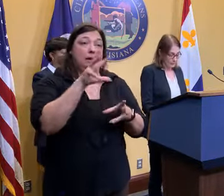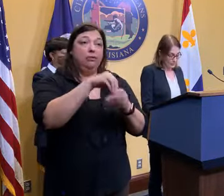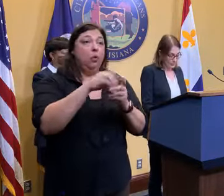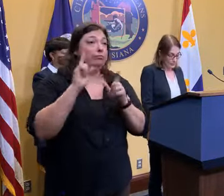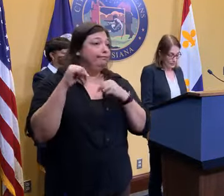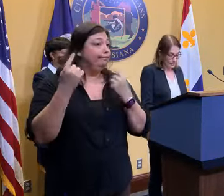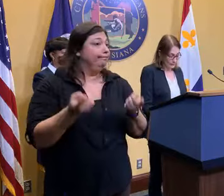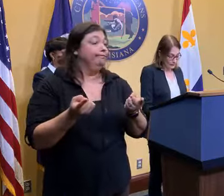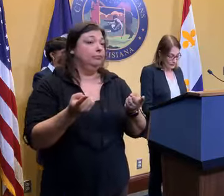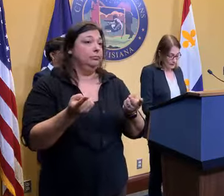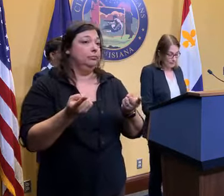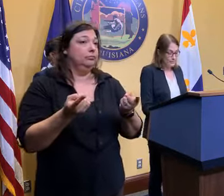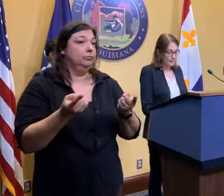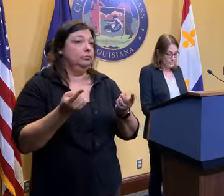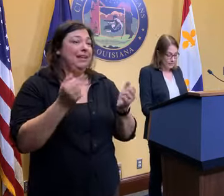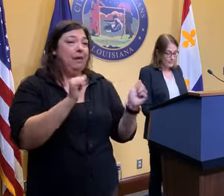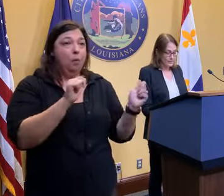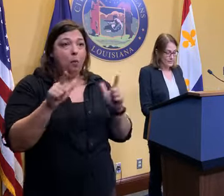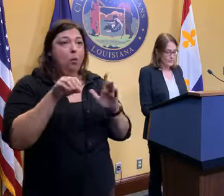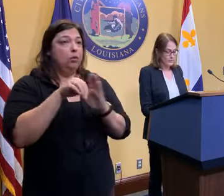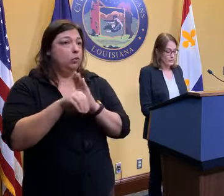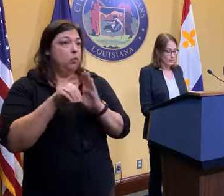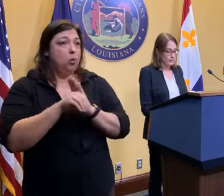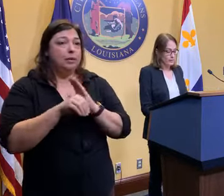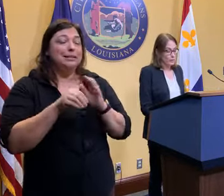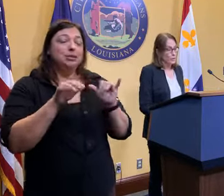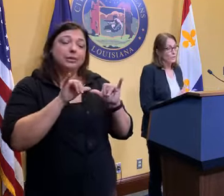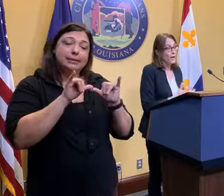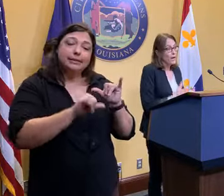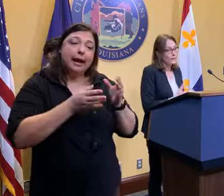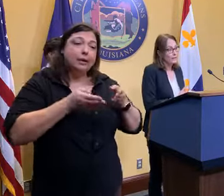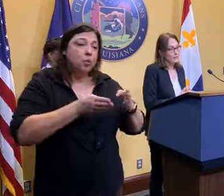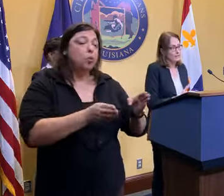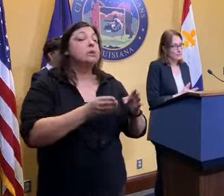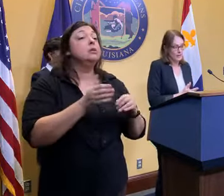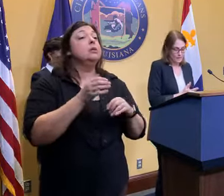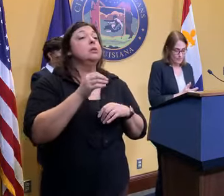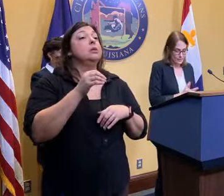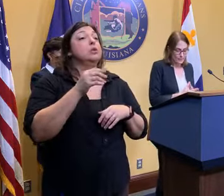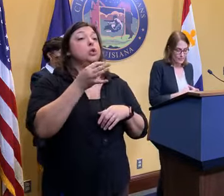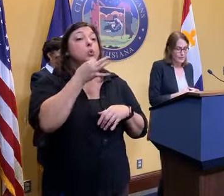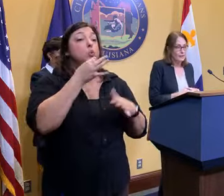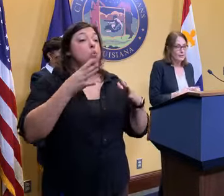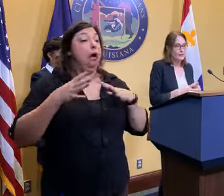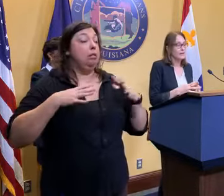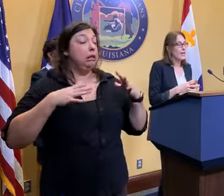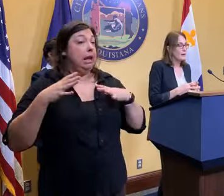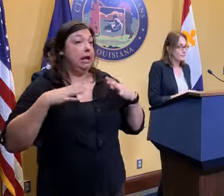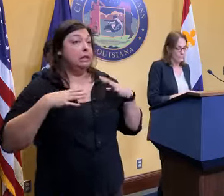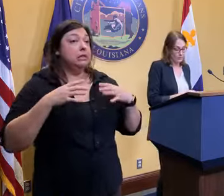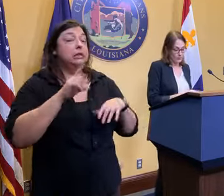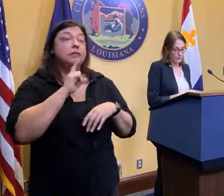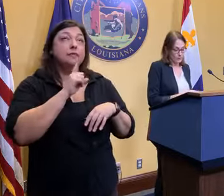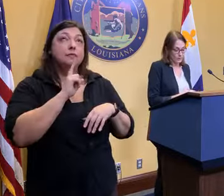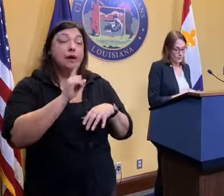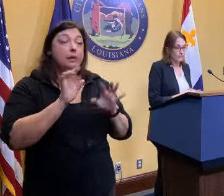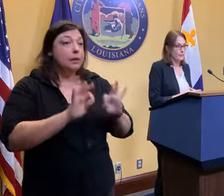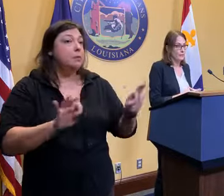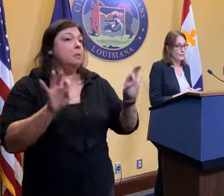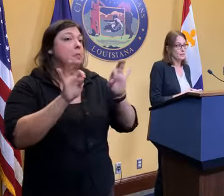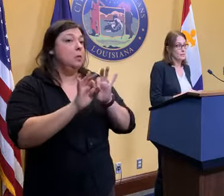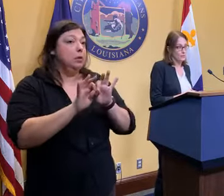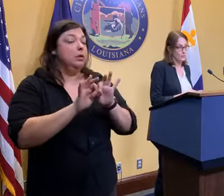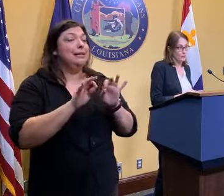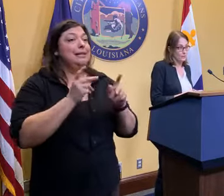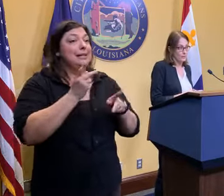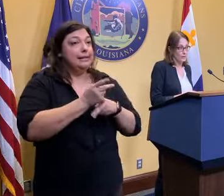that, in the city, it's time to stay the course. With the holidays coming up, it is absolutely critical that